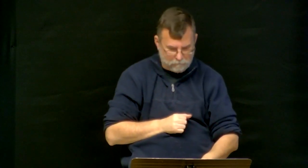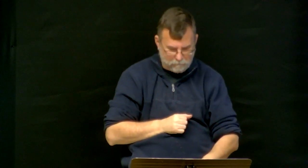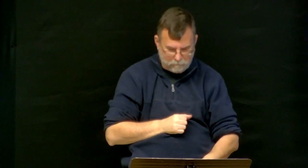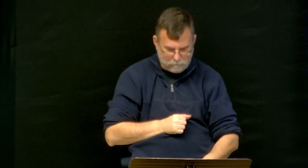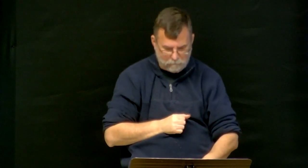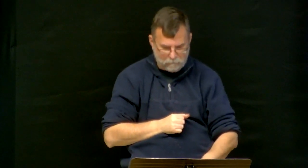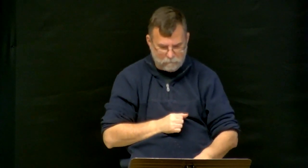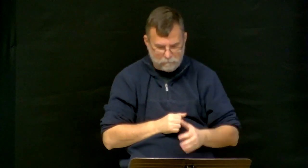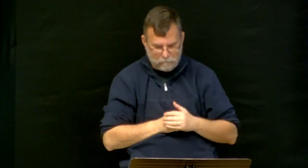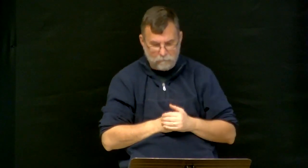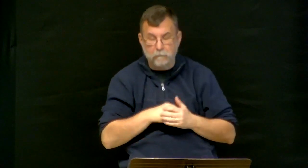us.